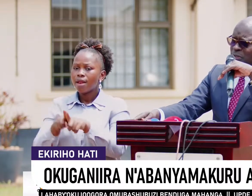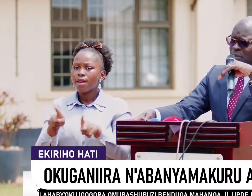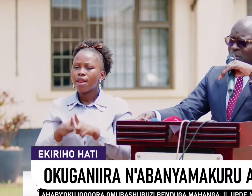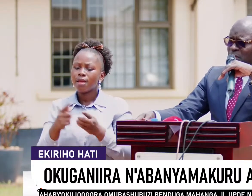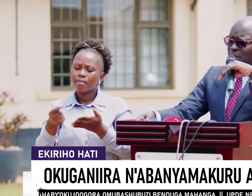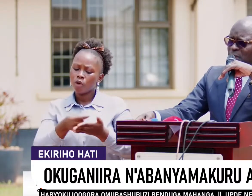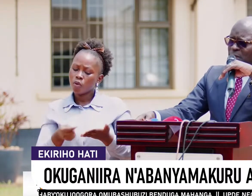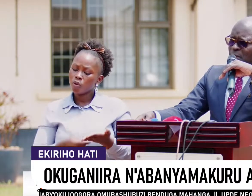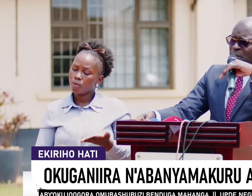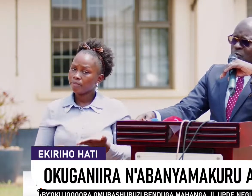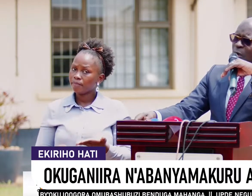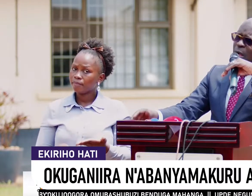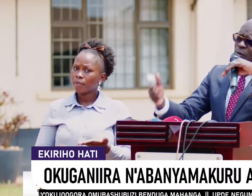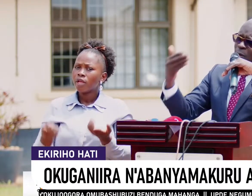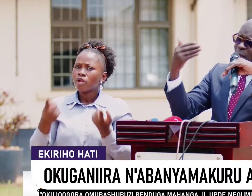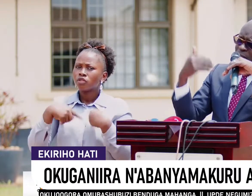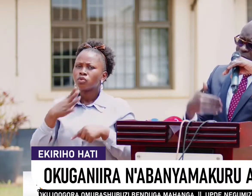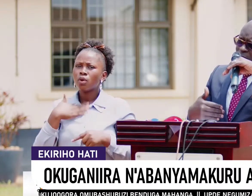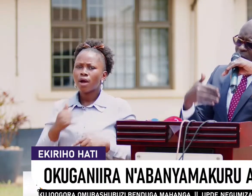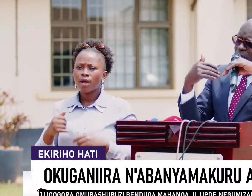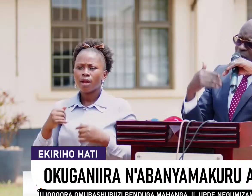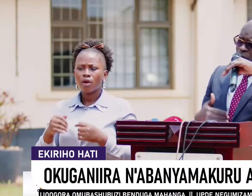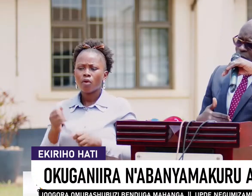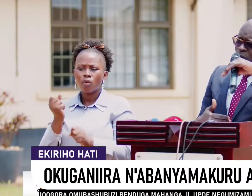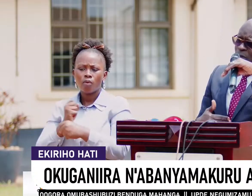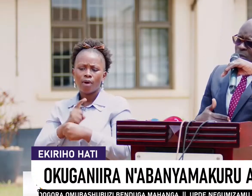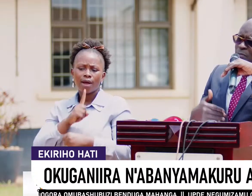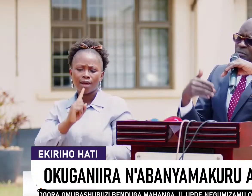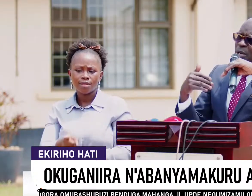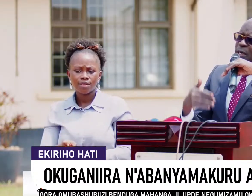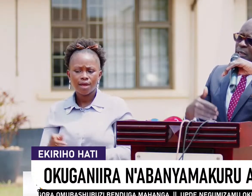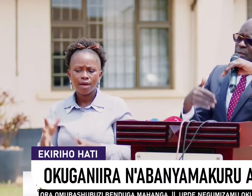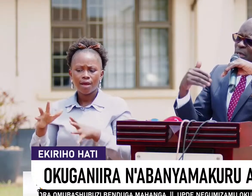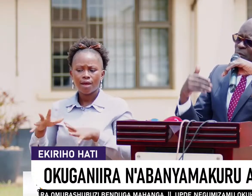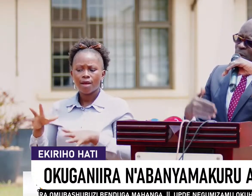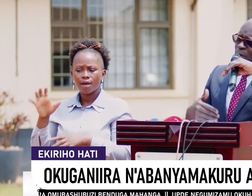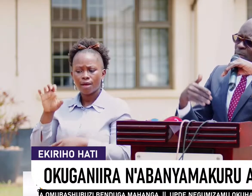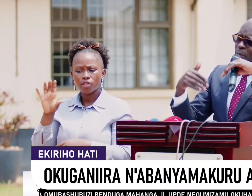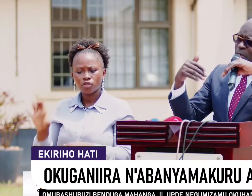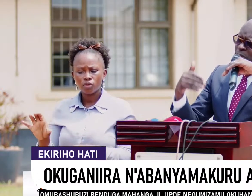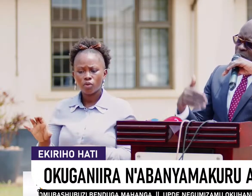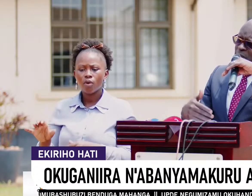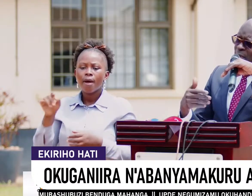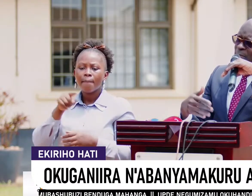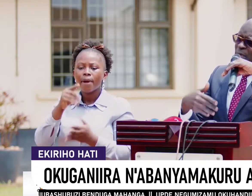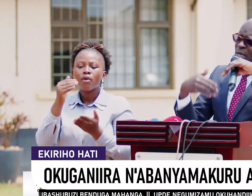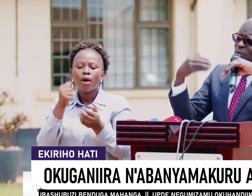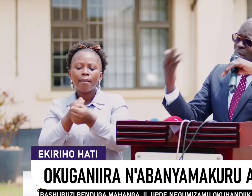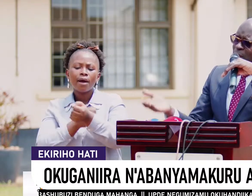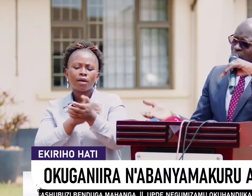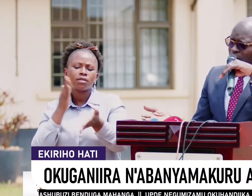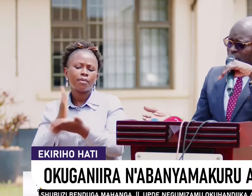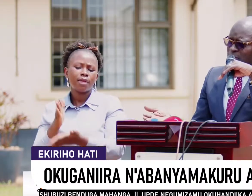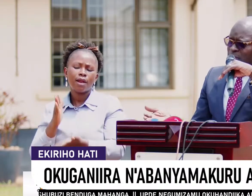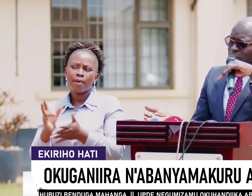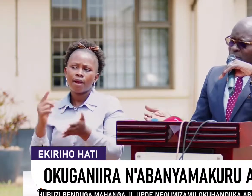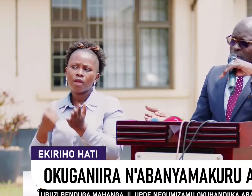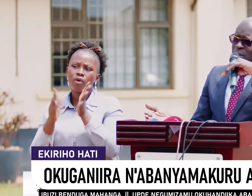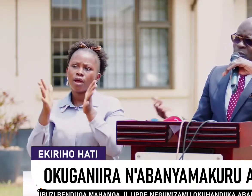n'emikono oba signature twagala okukakasa nga kakiiko bano abawagizi ddala